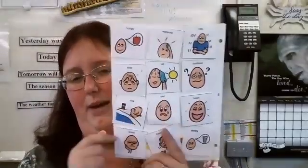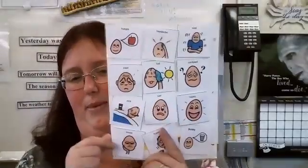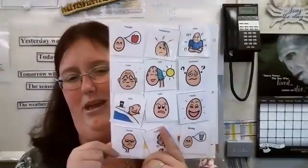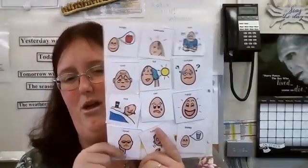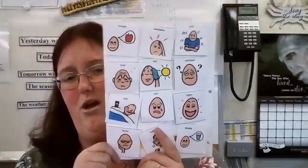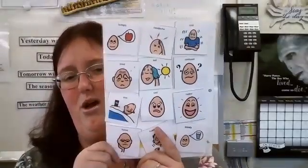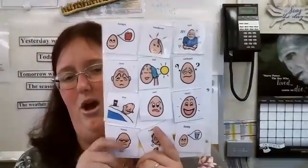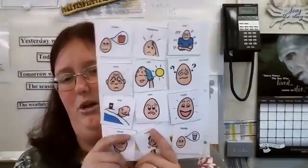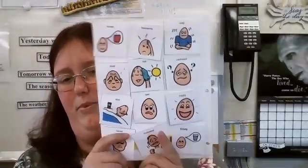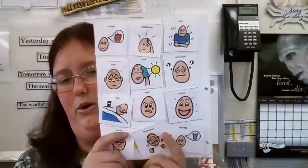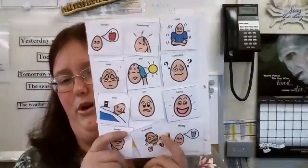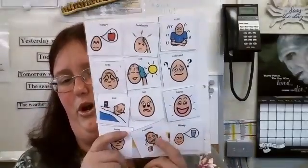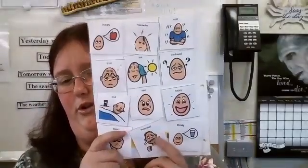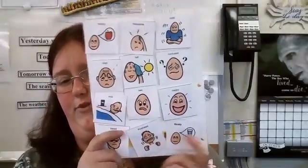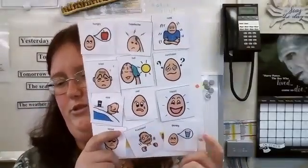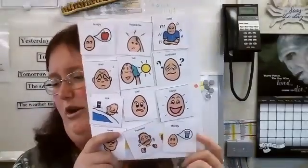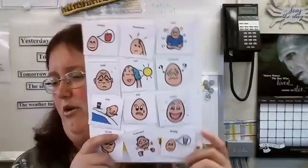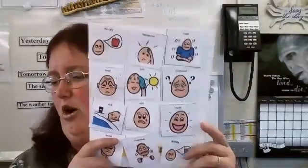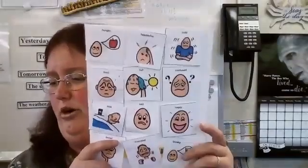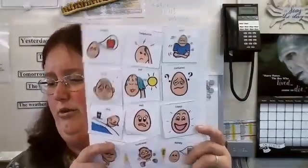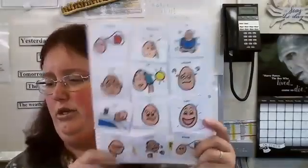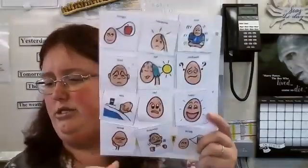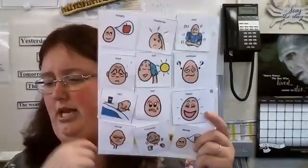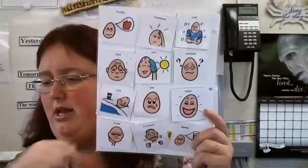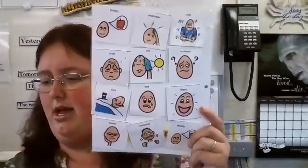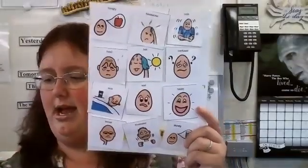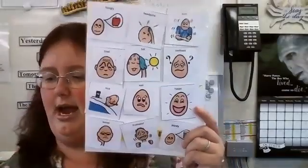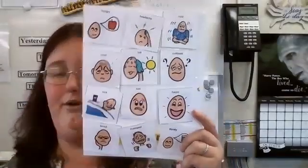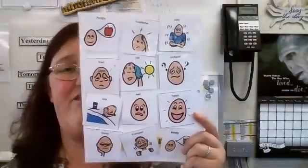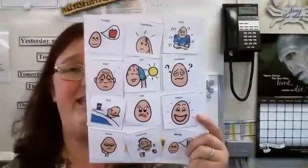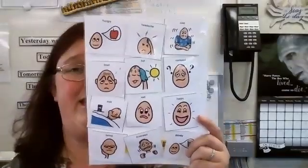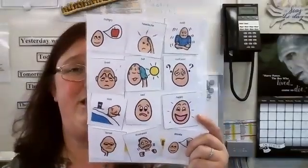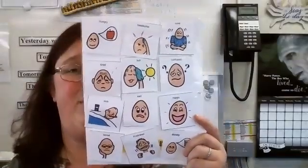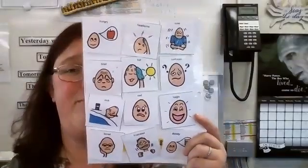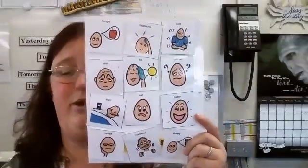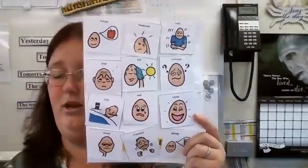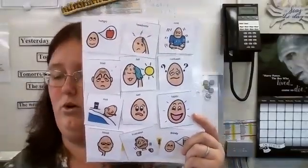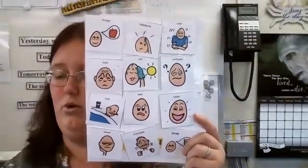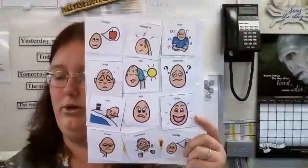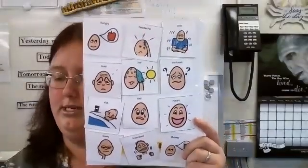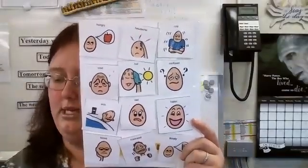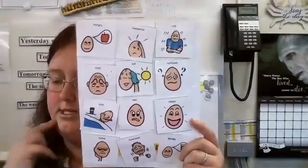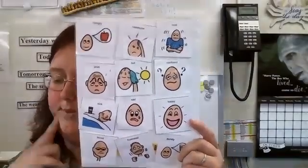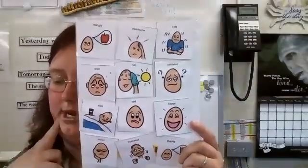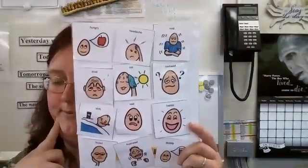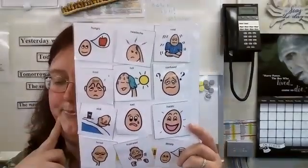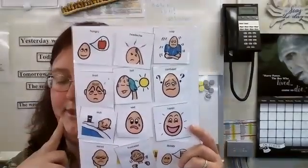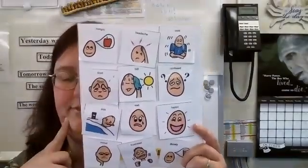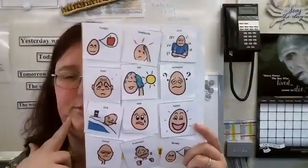happy? Are you bored? Are you frustrated? Or are you thirsty? How are you feeling? You can point or you can tell somebody. If there's a way